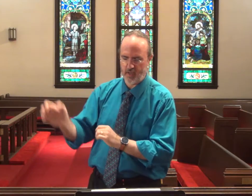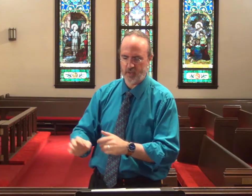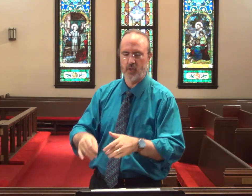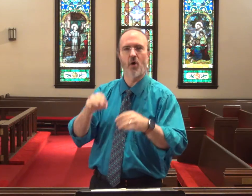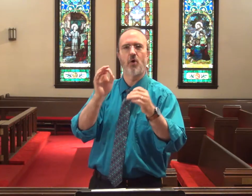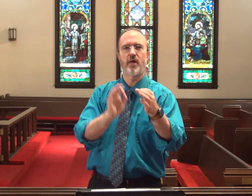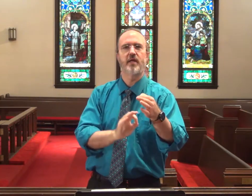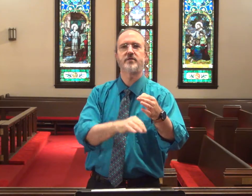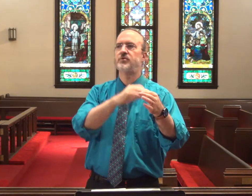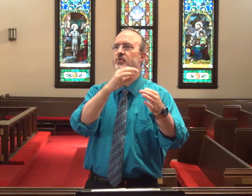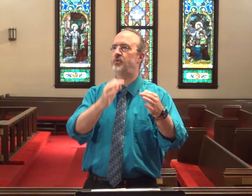hallelujah,